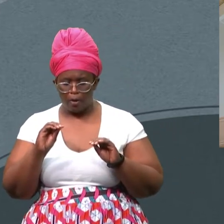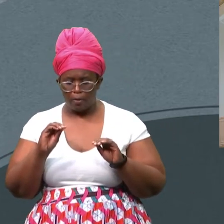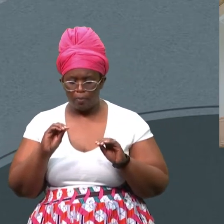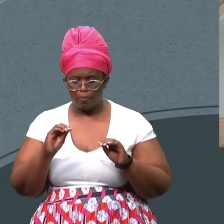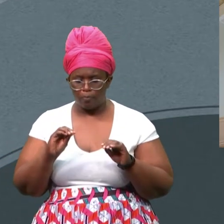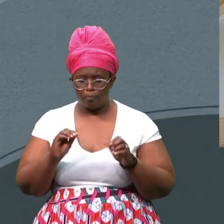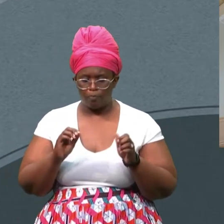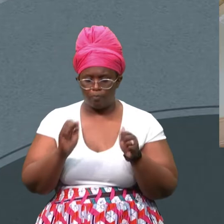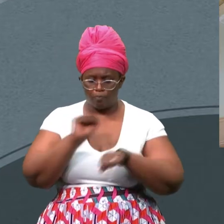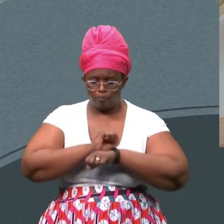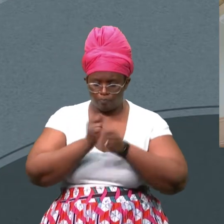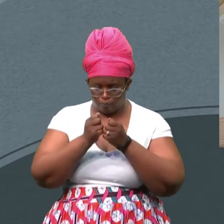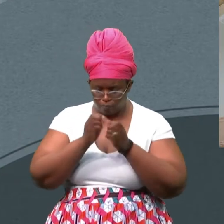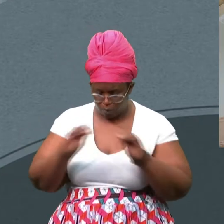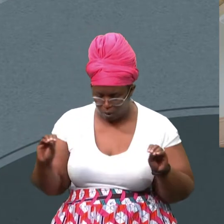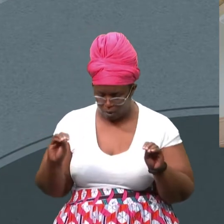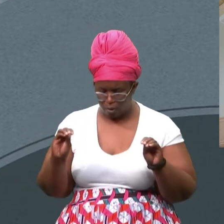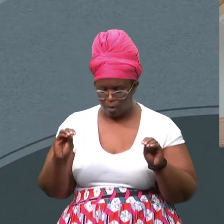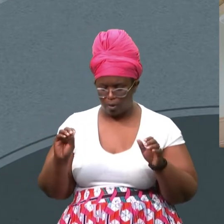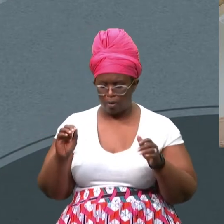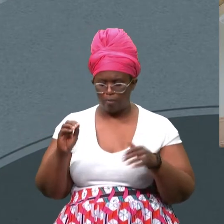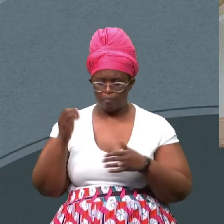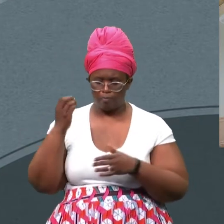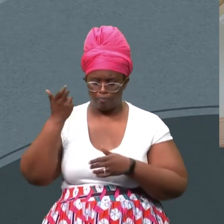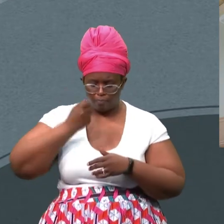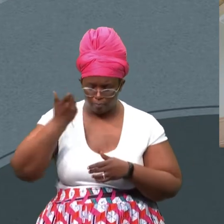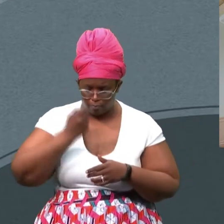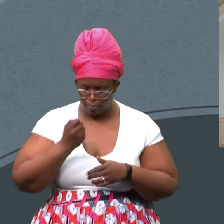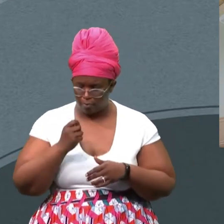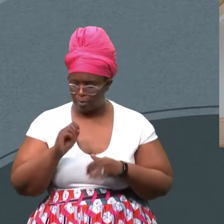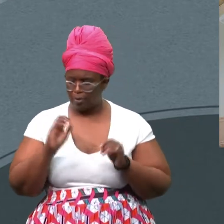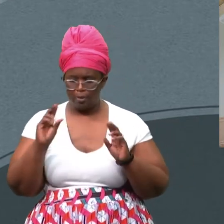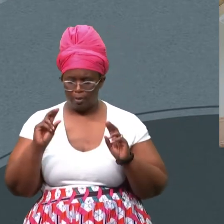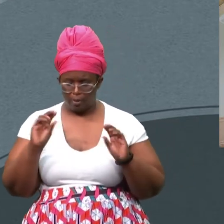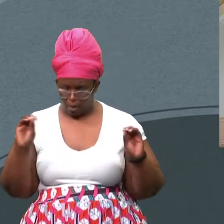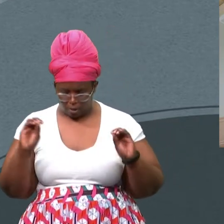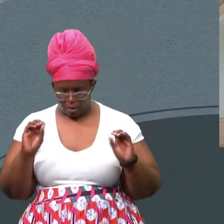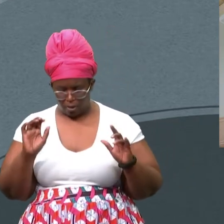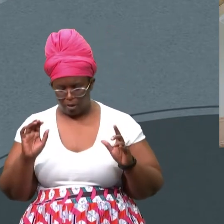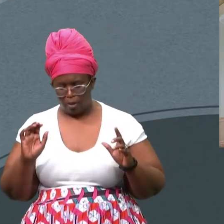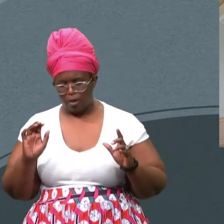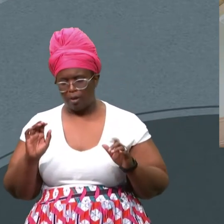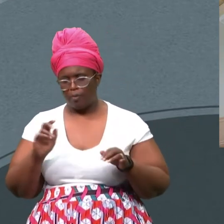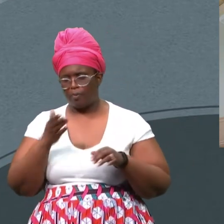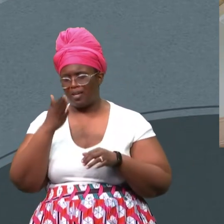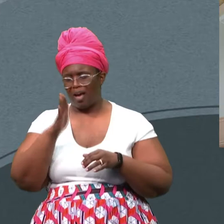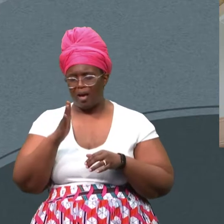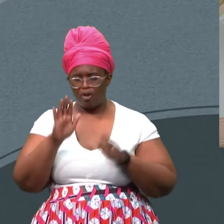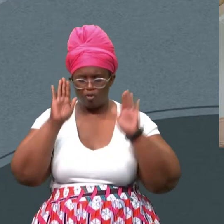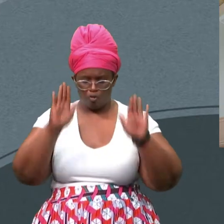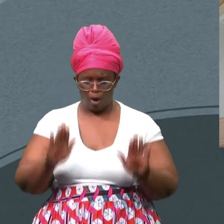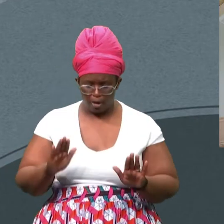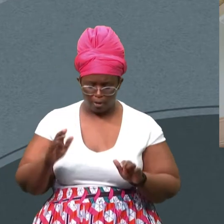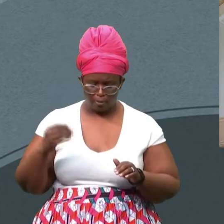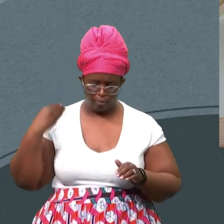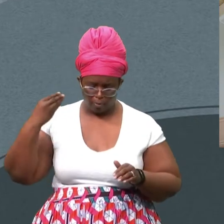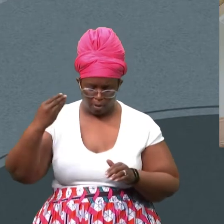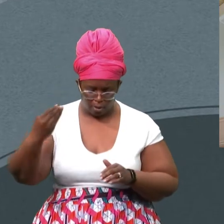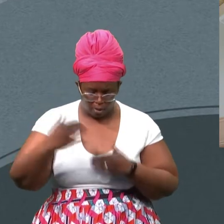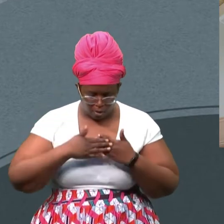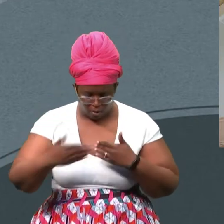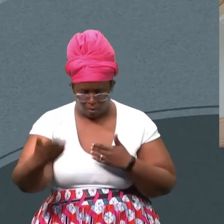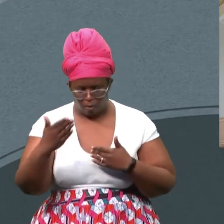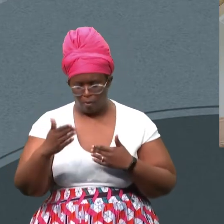dropouts. From now on, God, there's going to be something great in my family's life. God, from now on, there'll be education. From now on, there'll